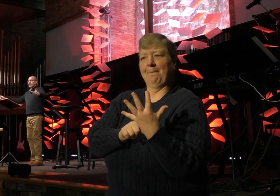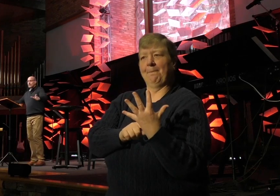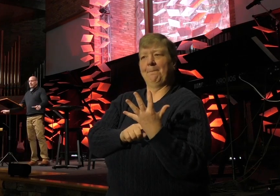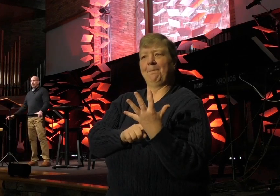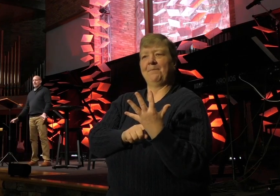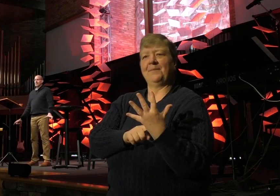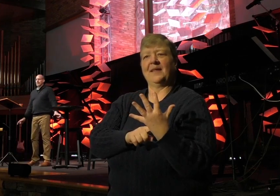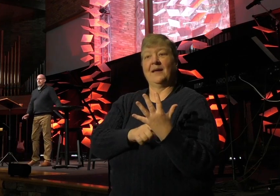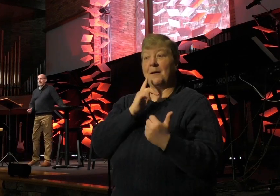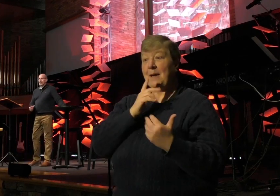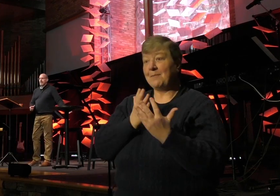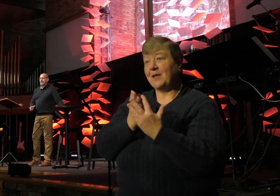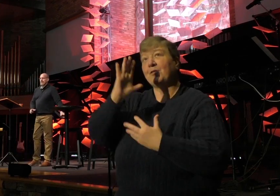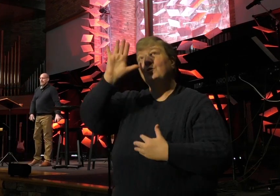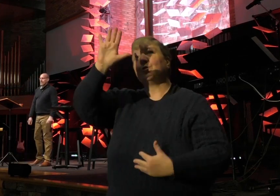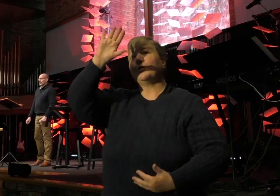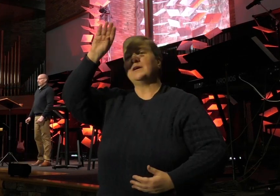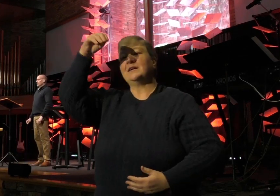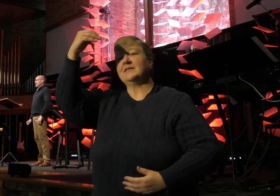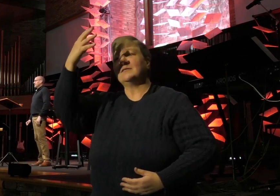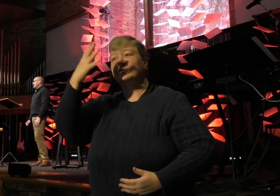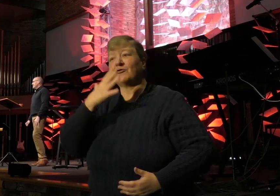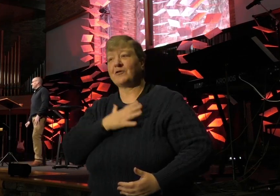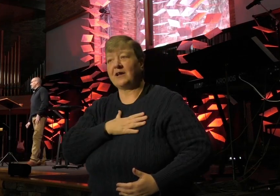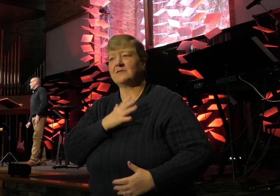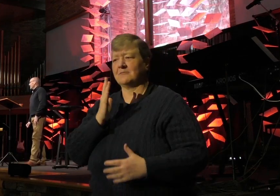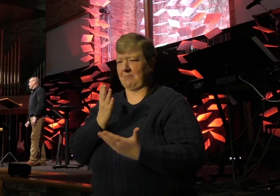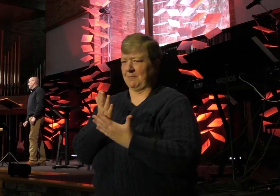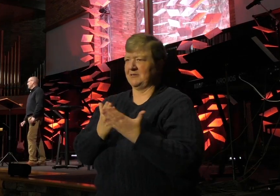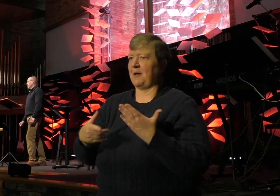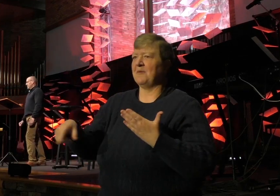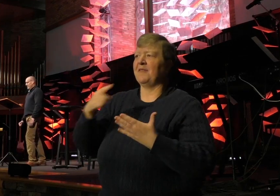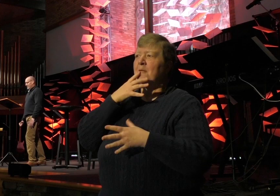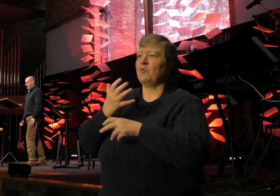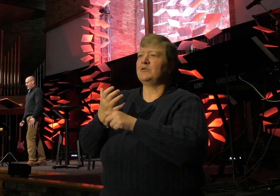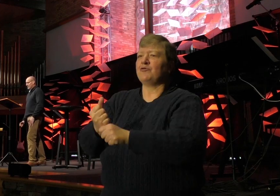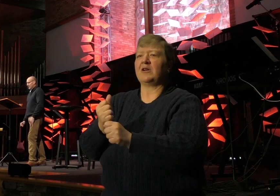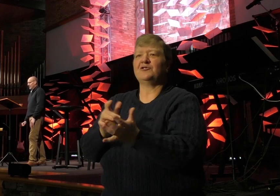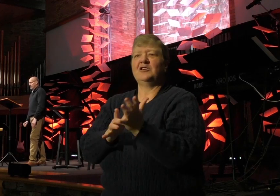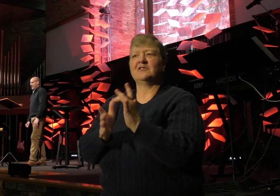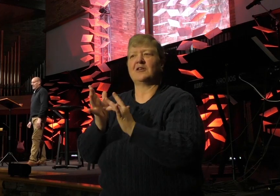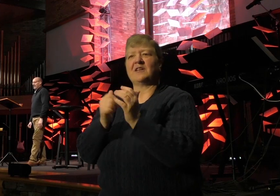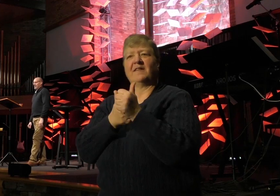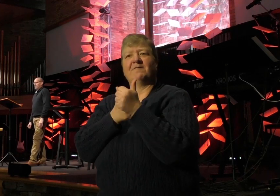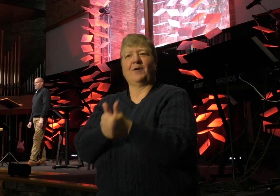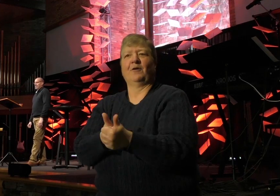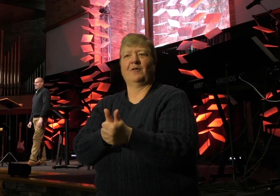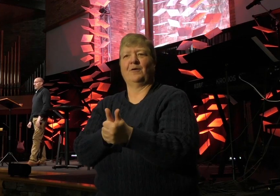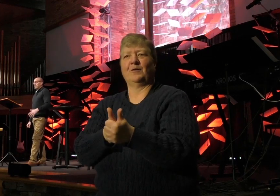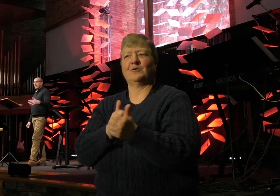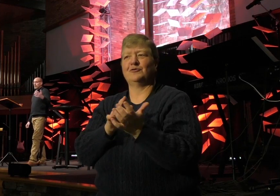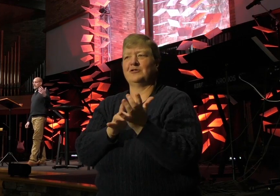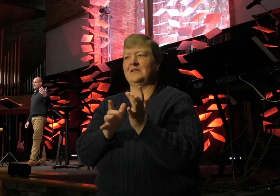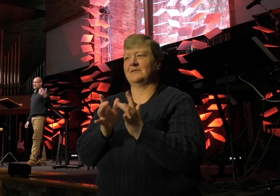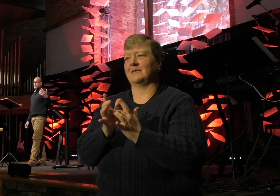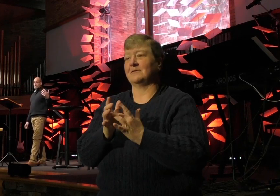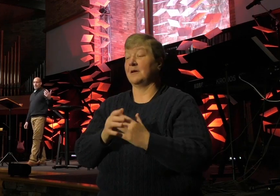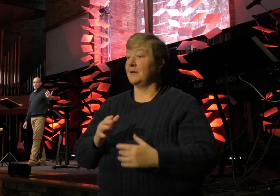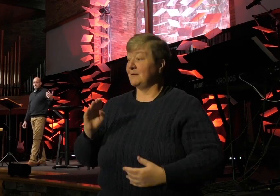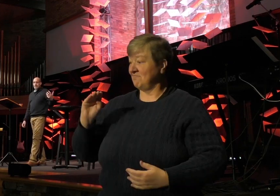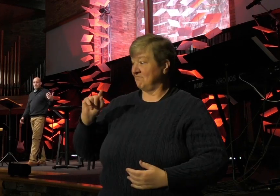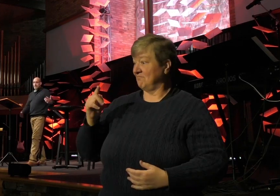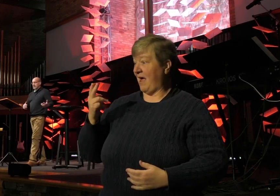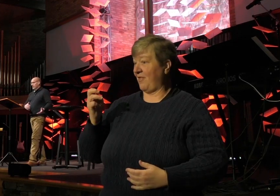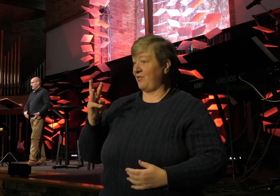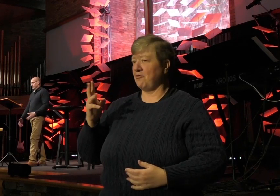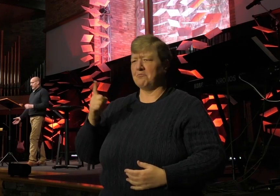grace, some of them will even trust in Jesus and follow him also. I mean, Matthew must have checked it out